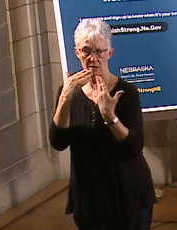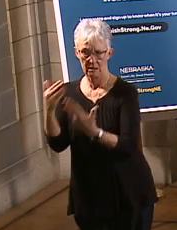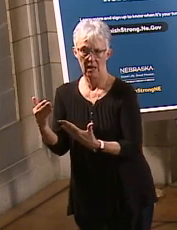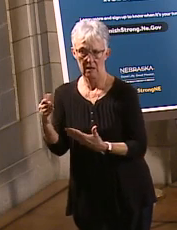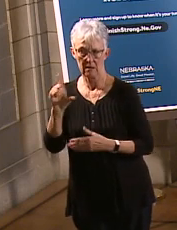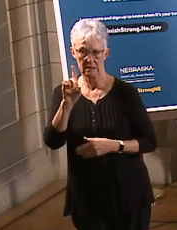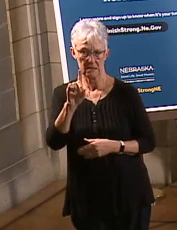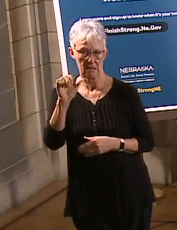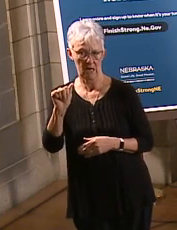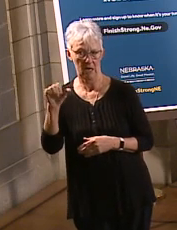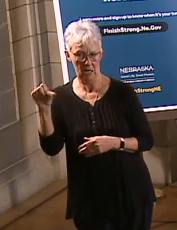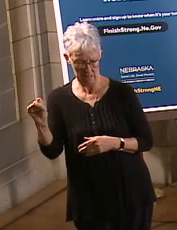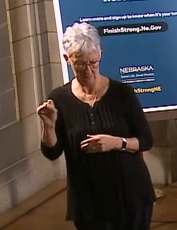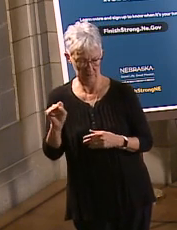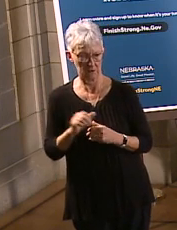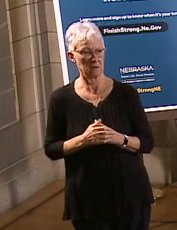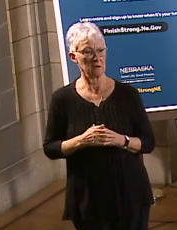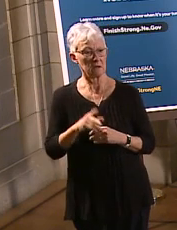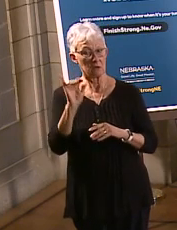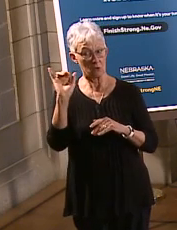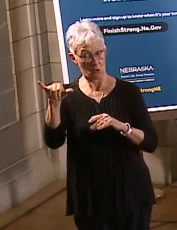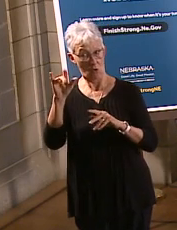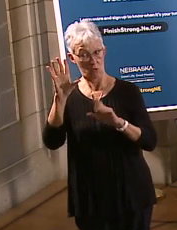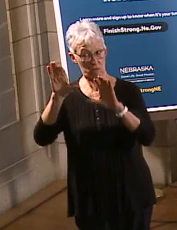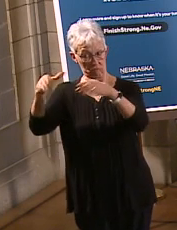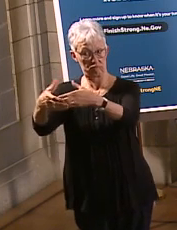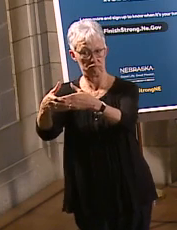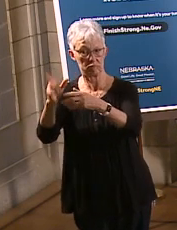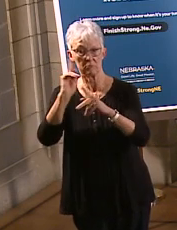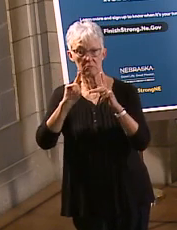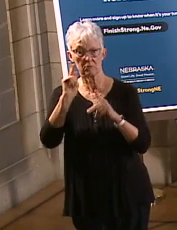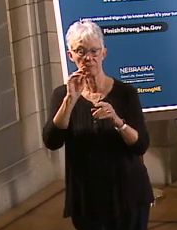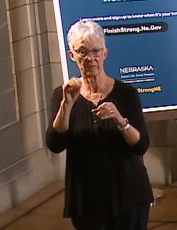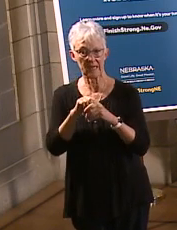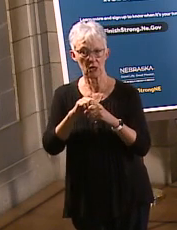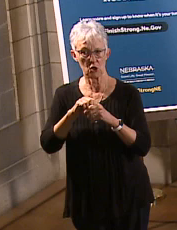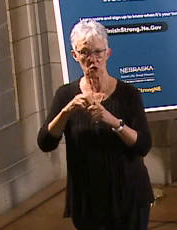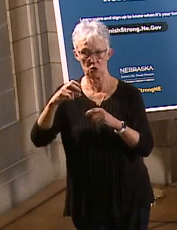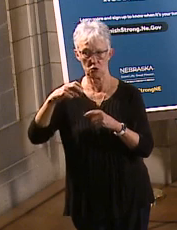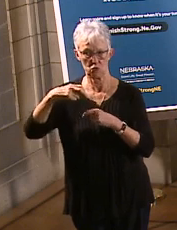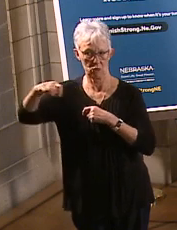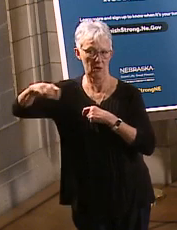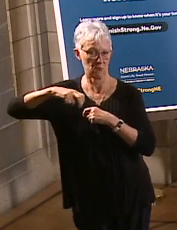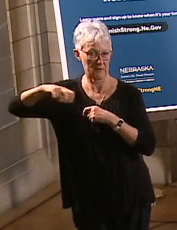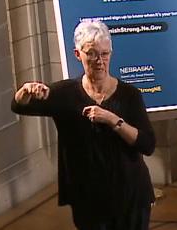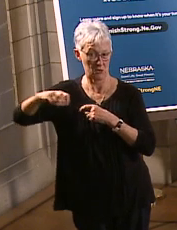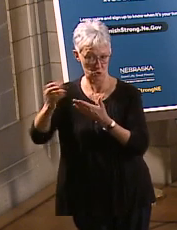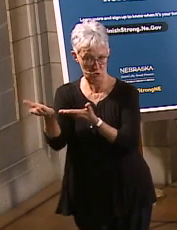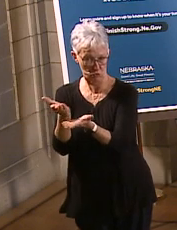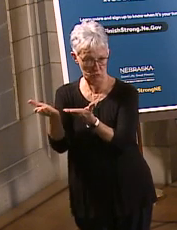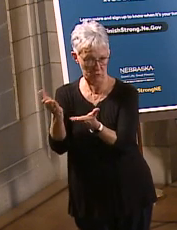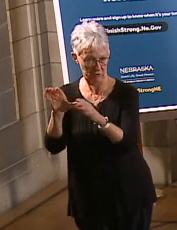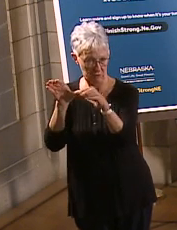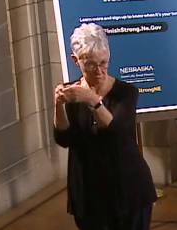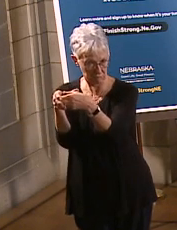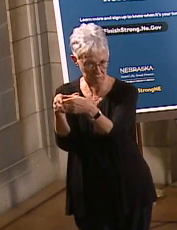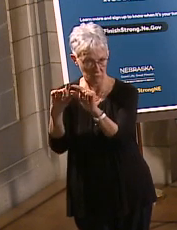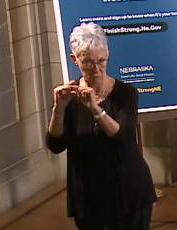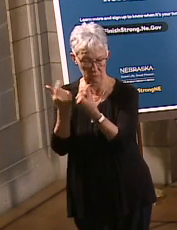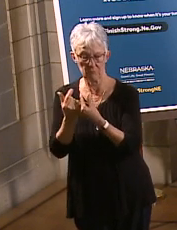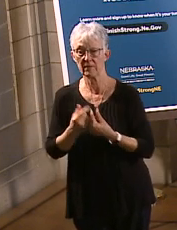their personnel, especially in the Transportation Services Bureau, that worked to